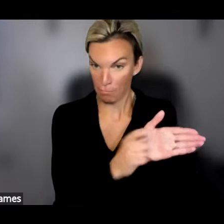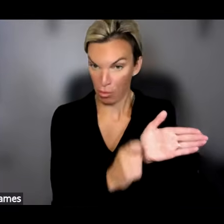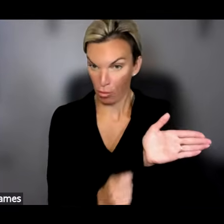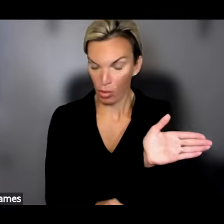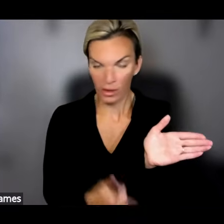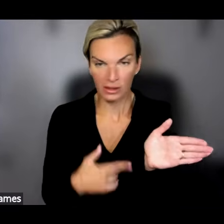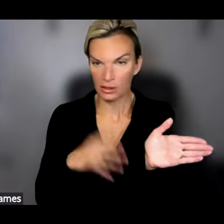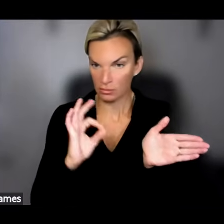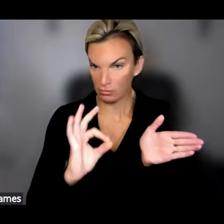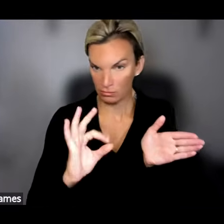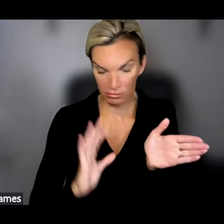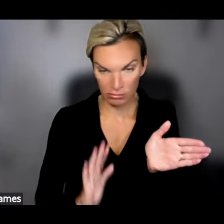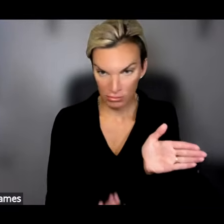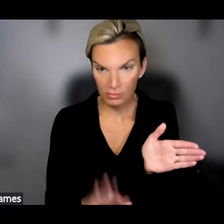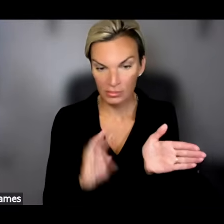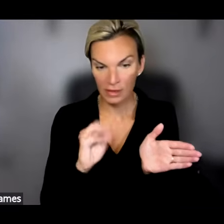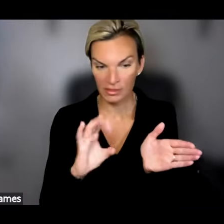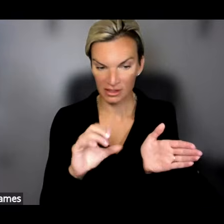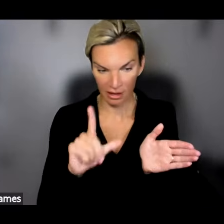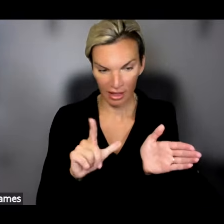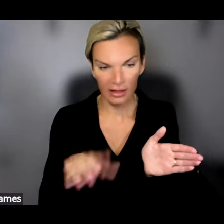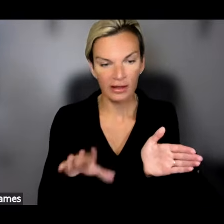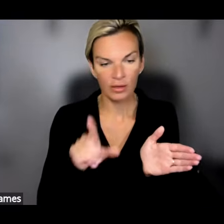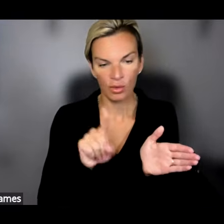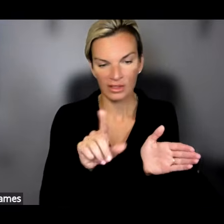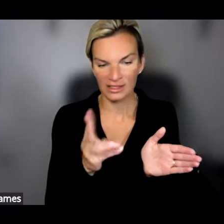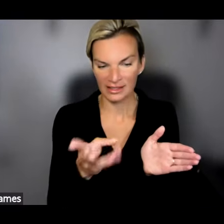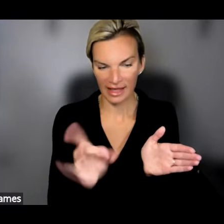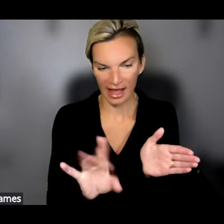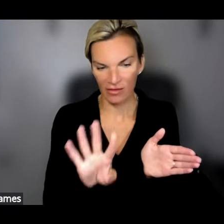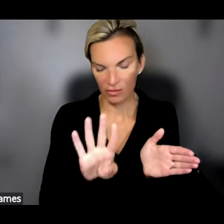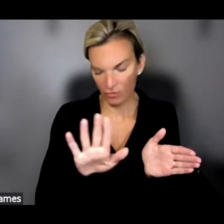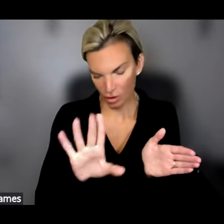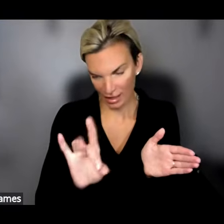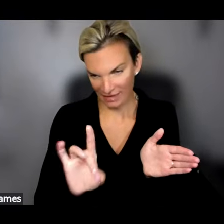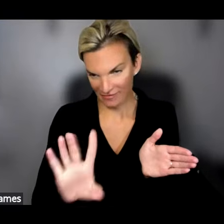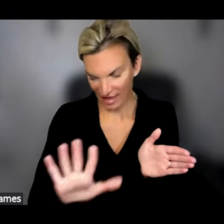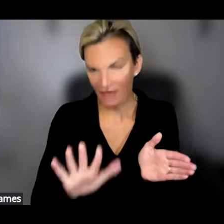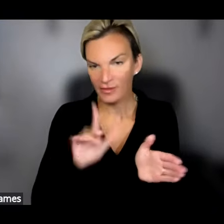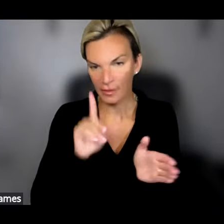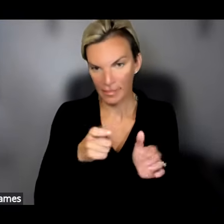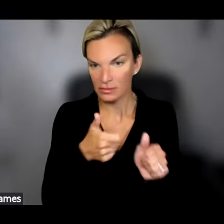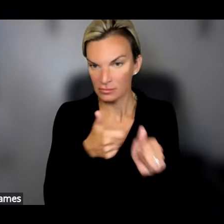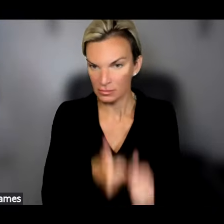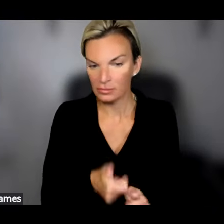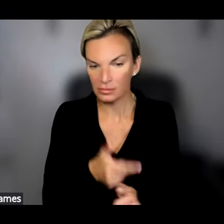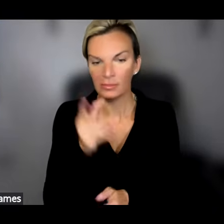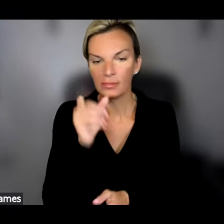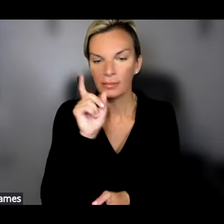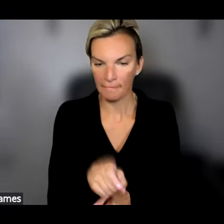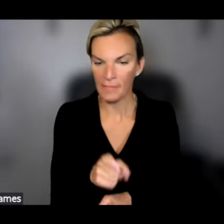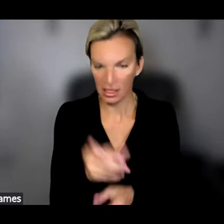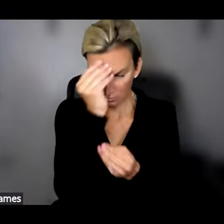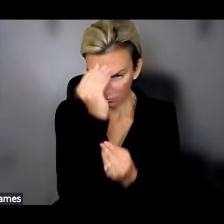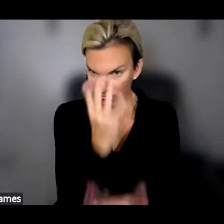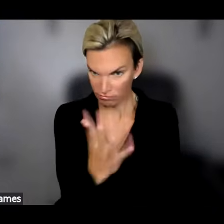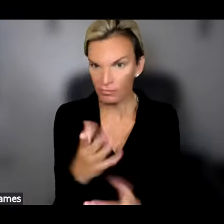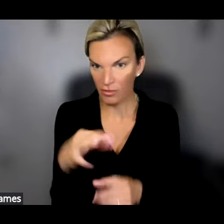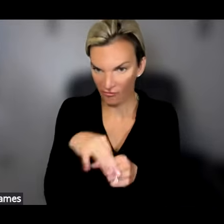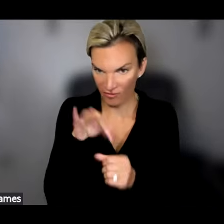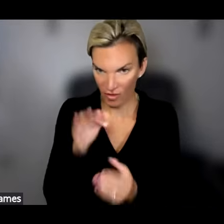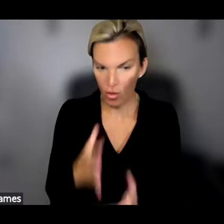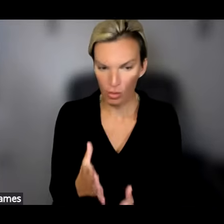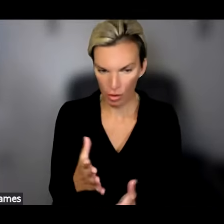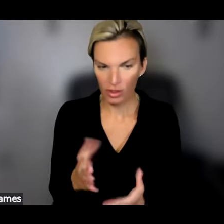So MCL 168-485 governs the wording of the question. It must apprise the voters of the subject matter of the proposal. Though it need not be